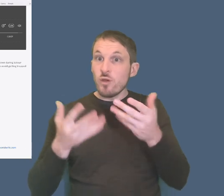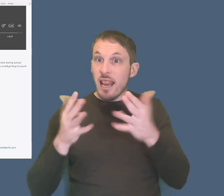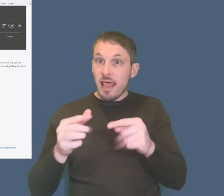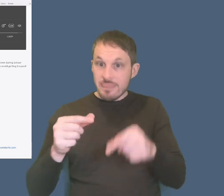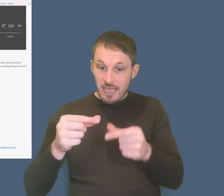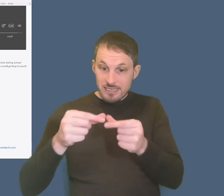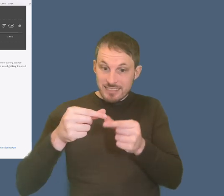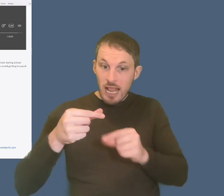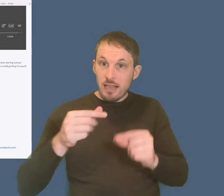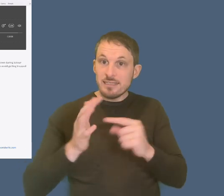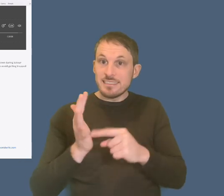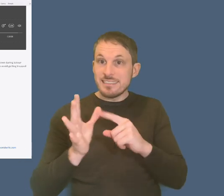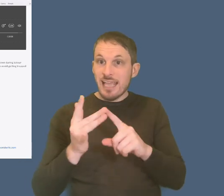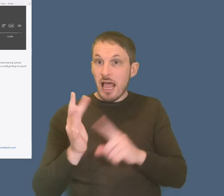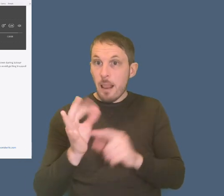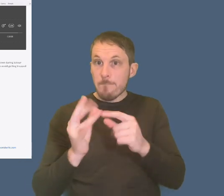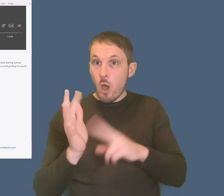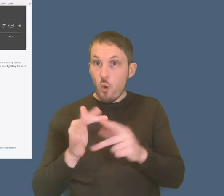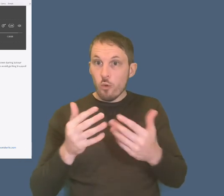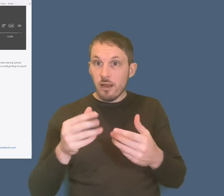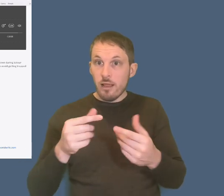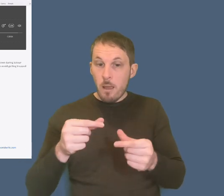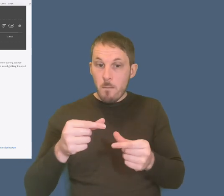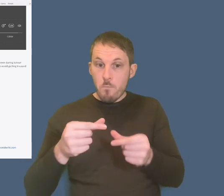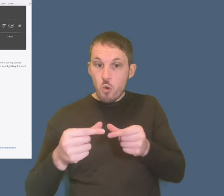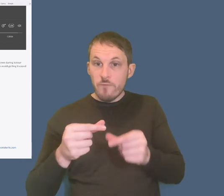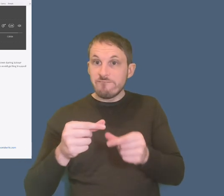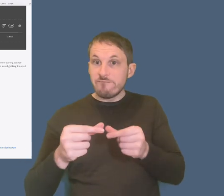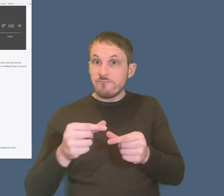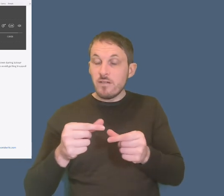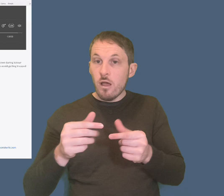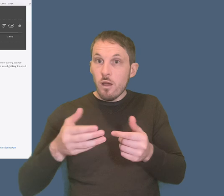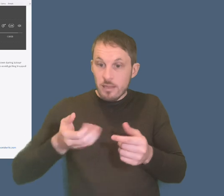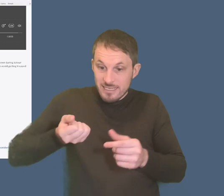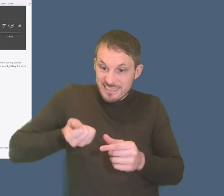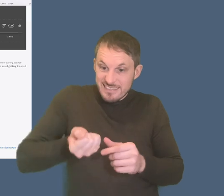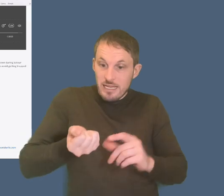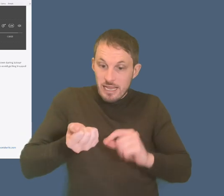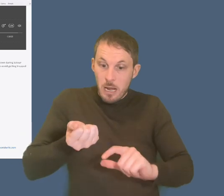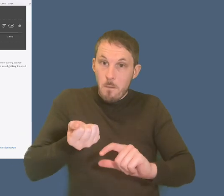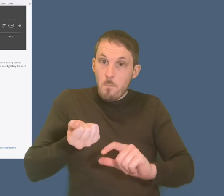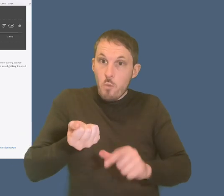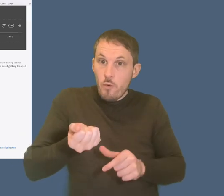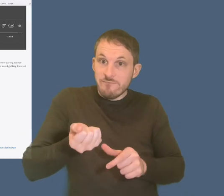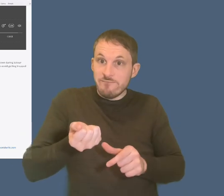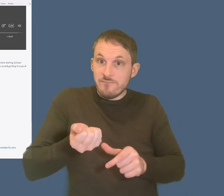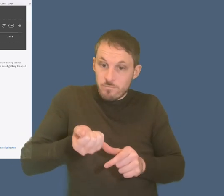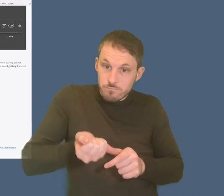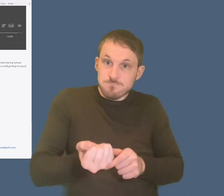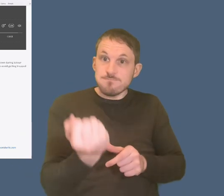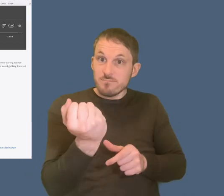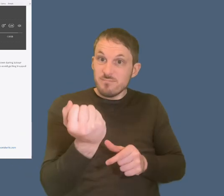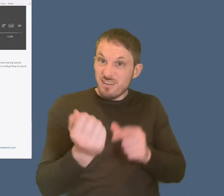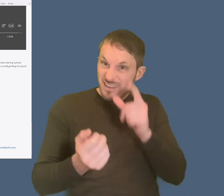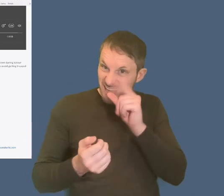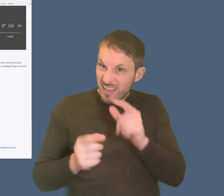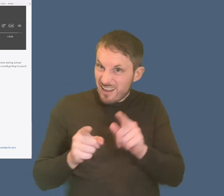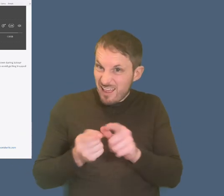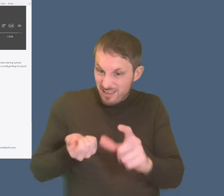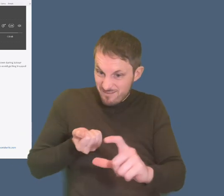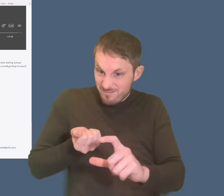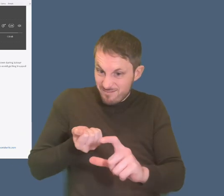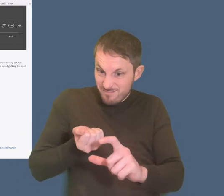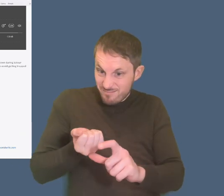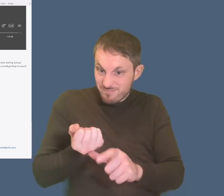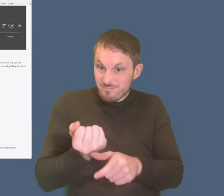sacrum or tailbone to move and flex out of the way. So if you consider it, it's able to kind of flip out of the way as your baby